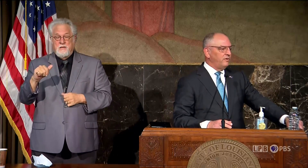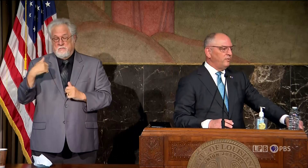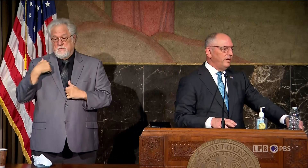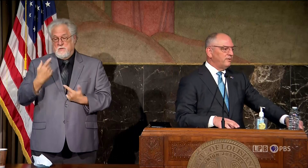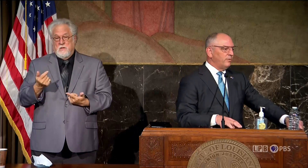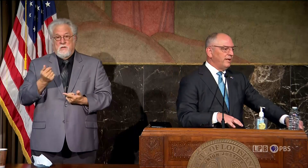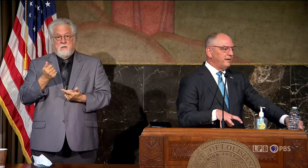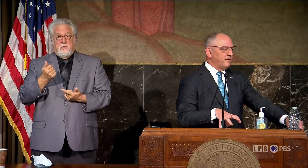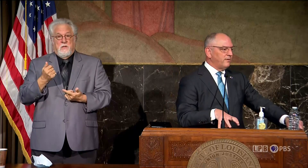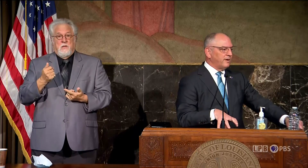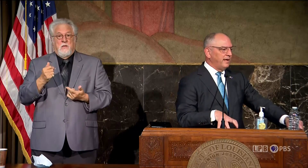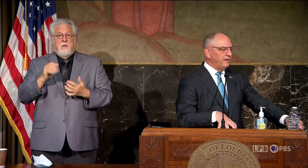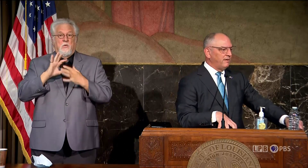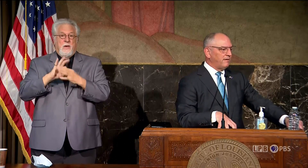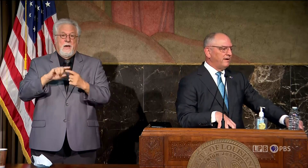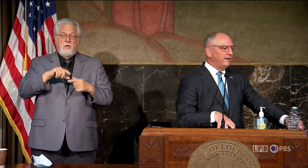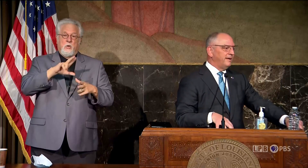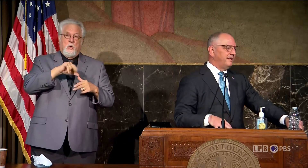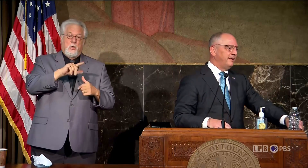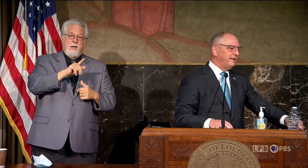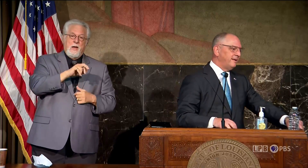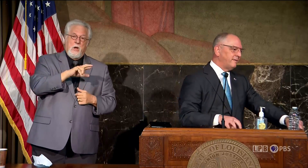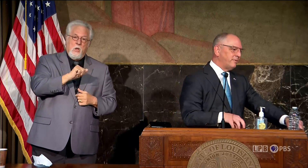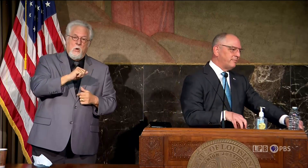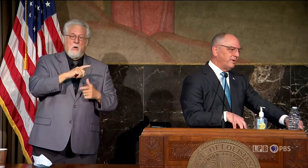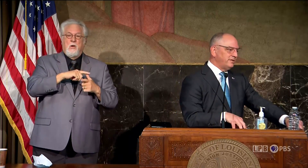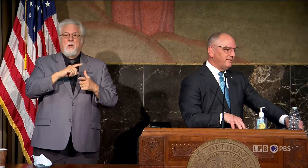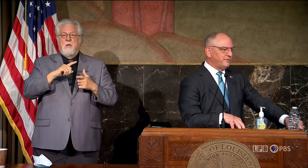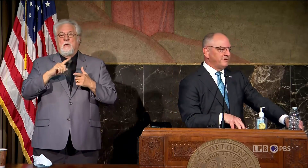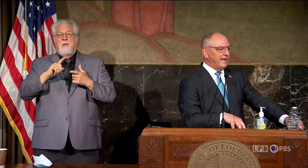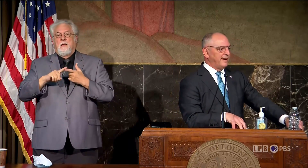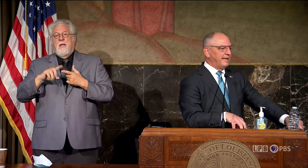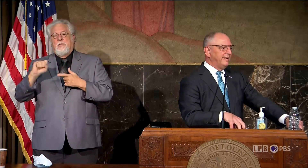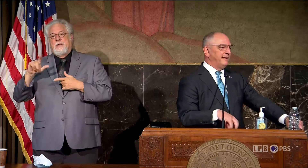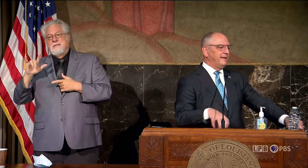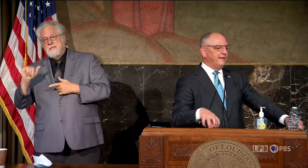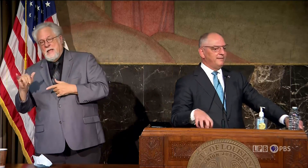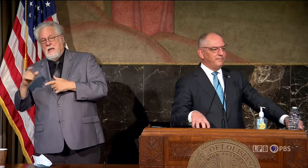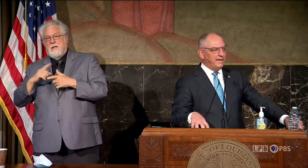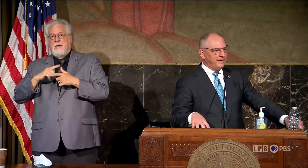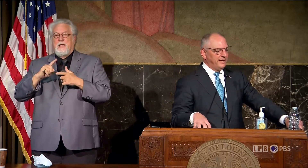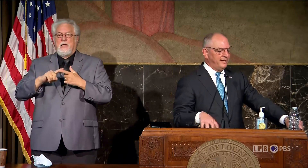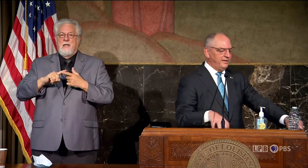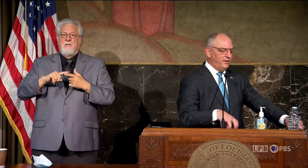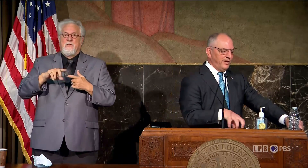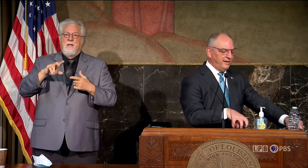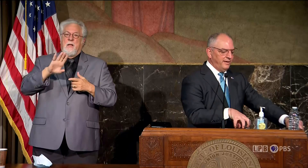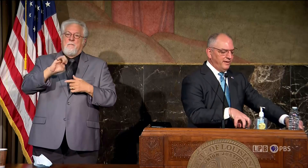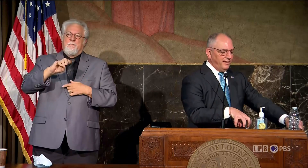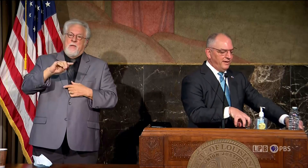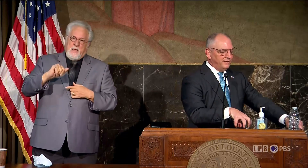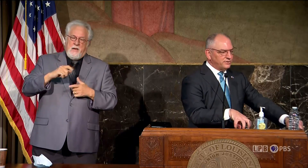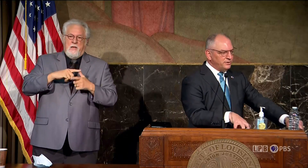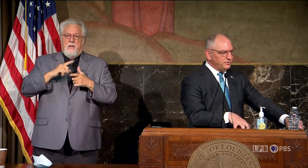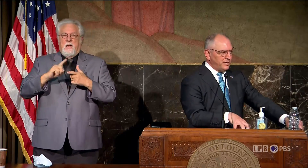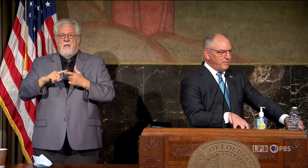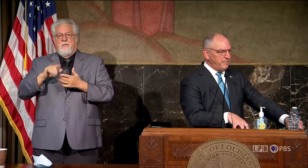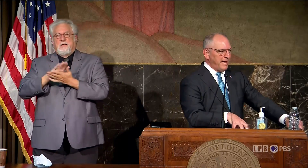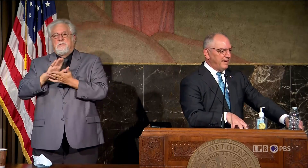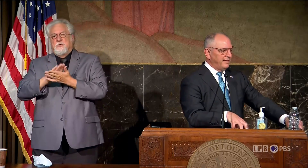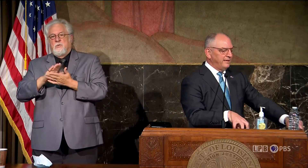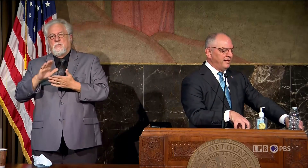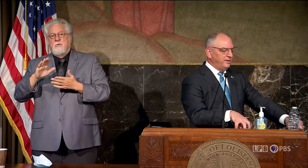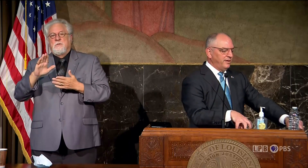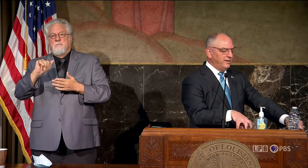the last few weeks related to Hurricane Laura, and then our preparation for Salady, and then Beta, and then you had schools